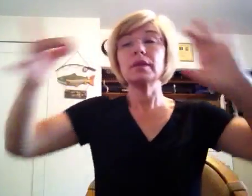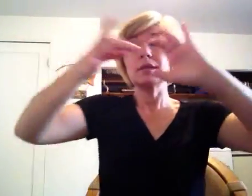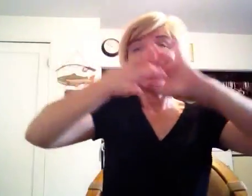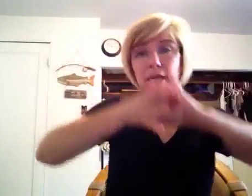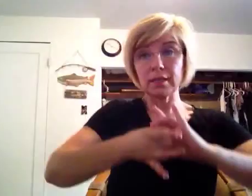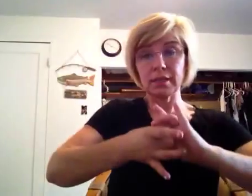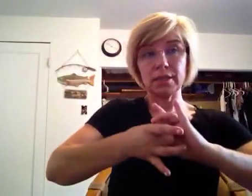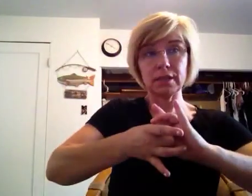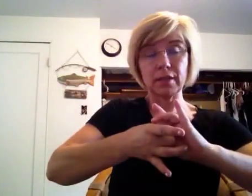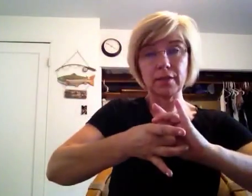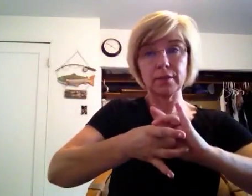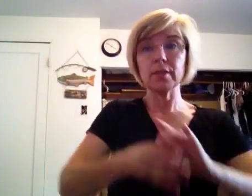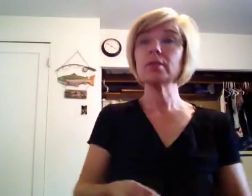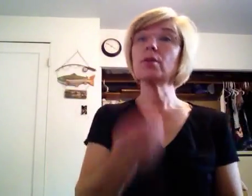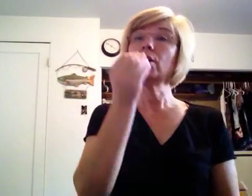So a food chain could mean